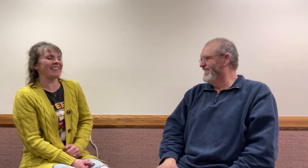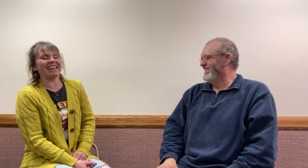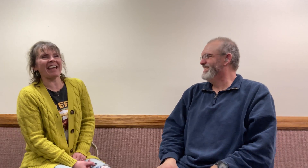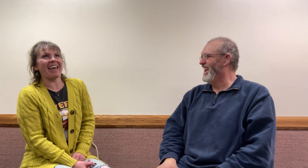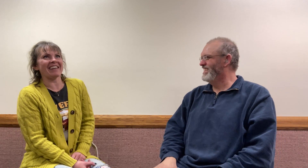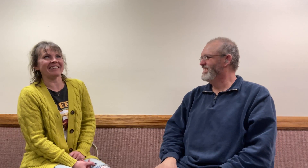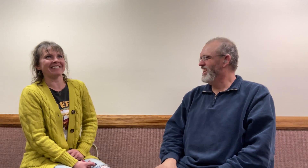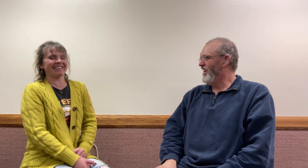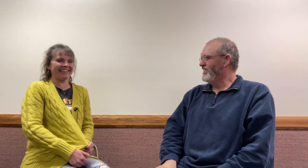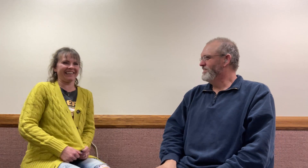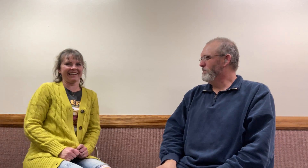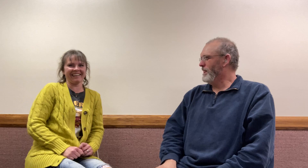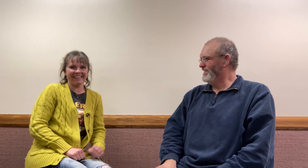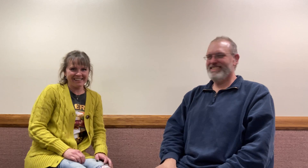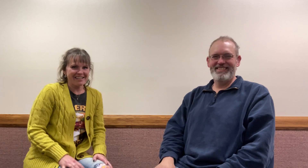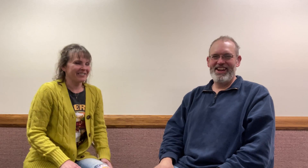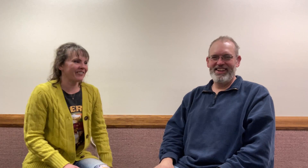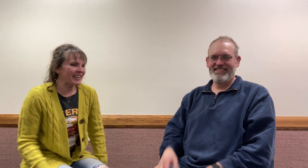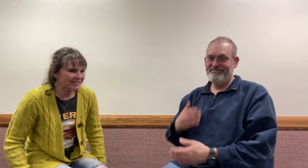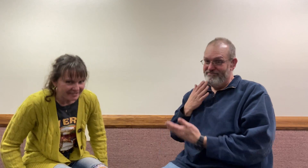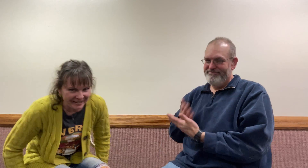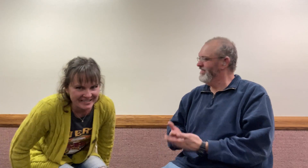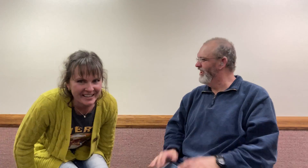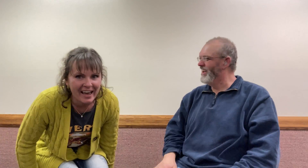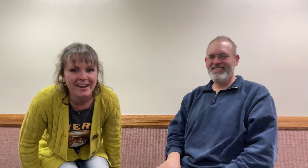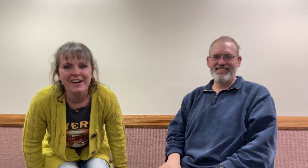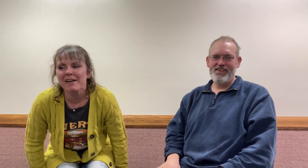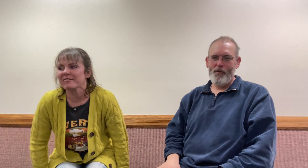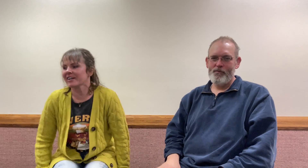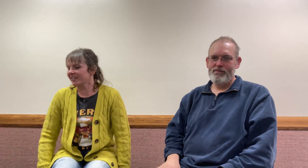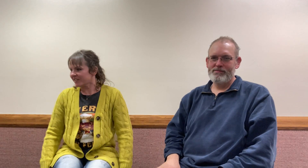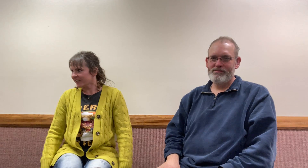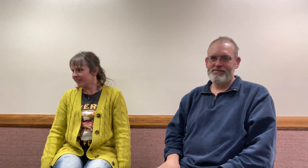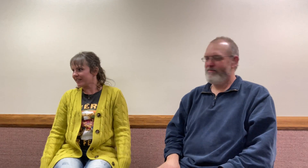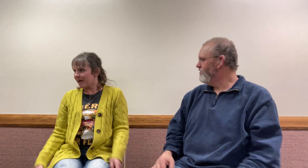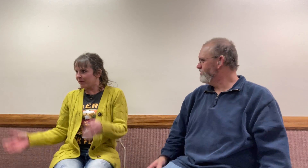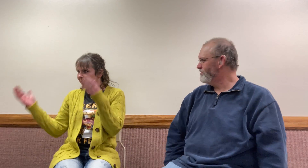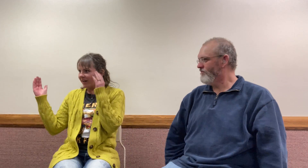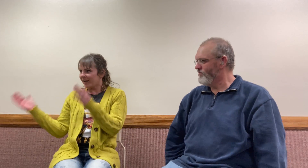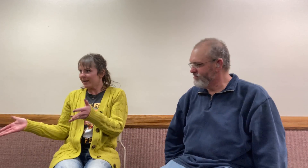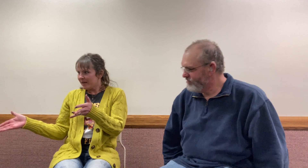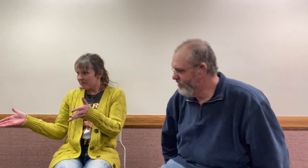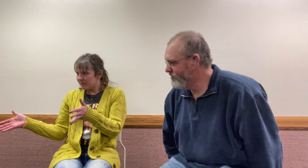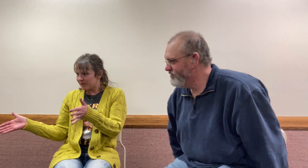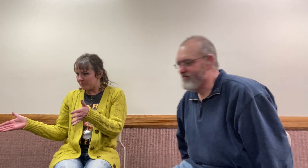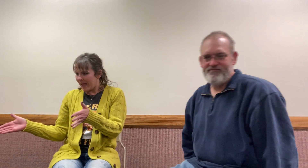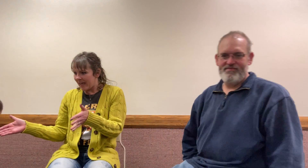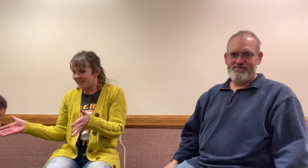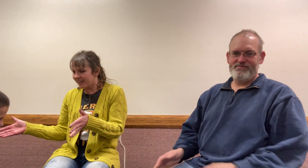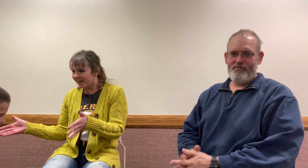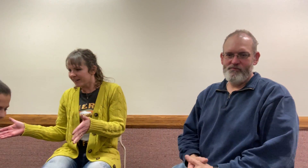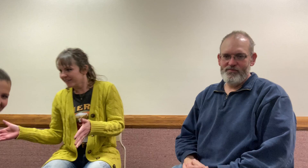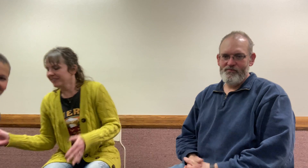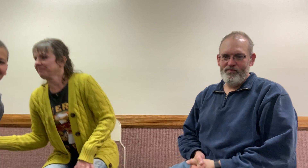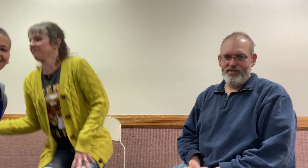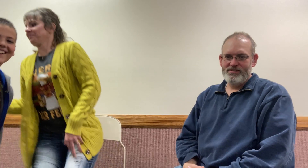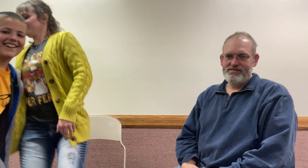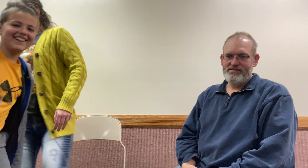The end. Great story, Scott. All right, we're going to turn the time over to Mr. Man here.